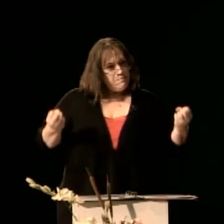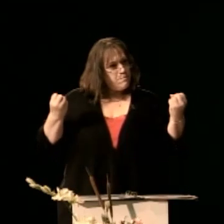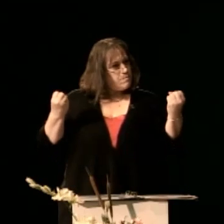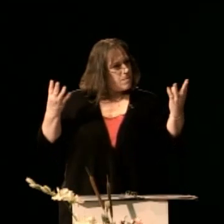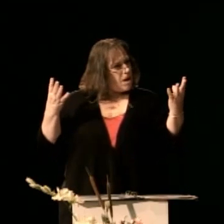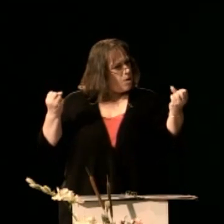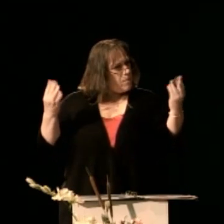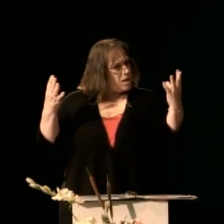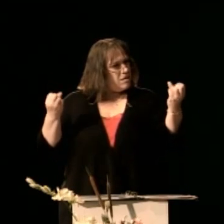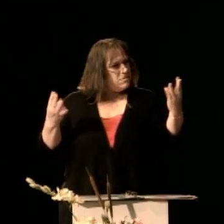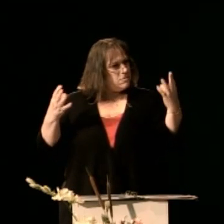How many?